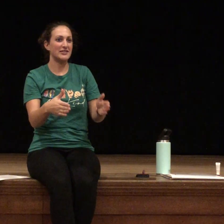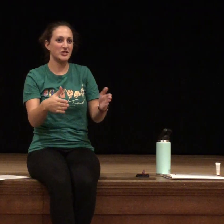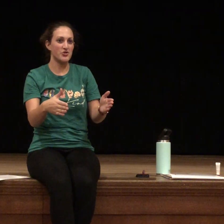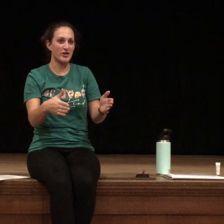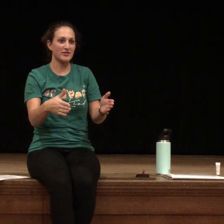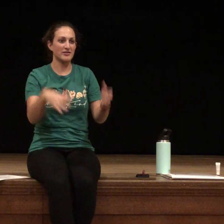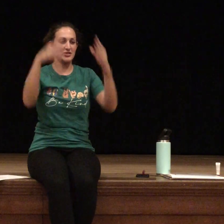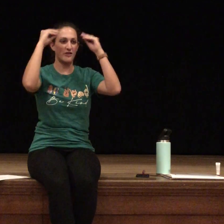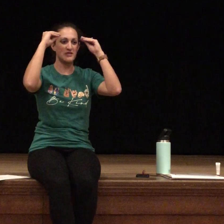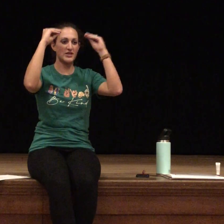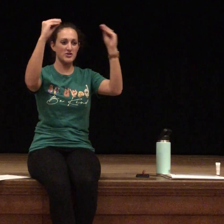a student. So you have teach,